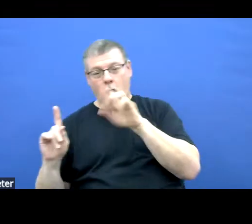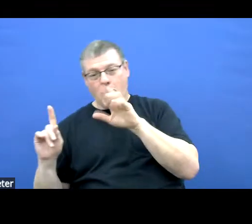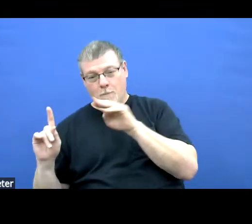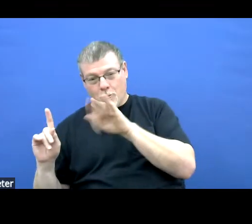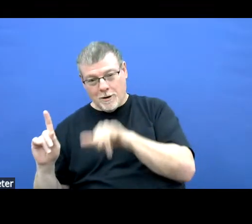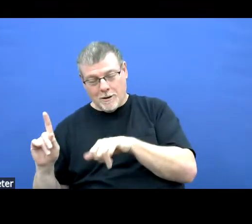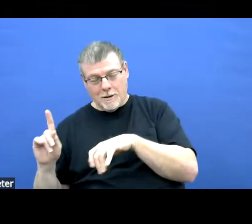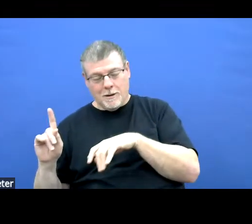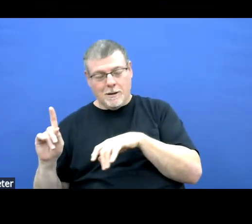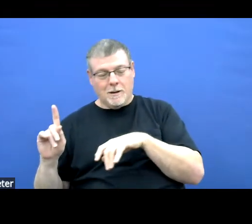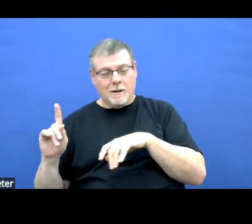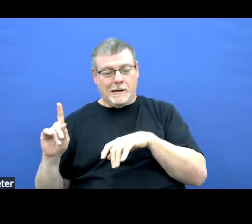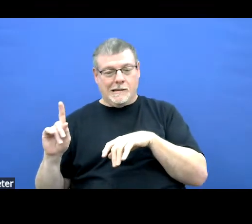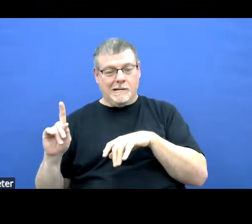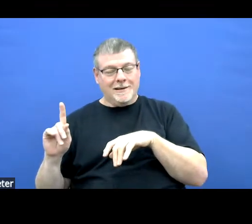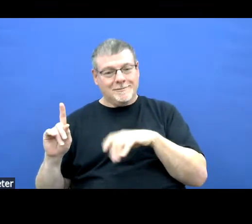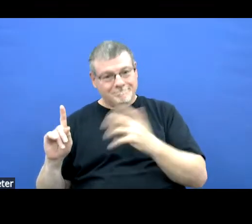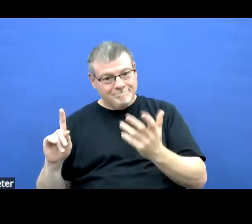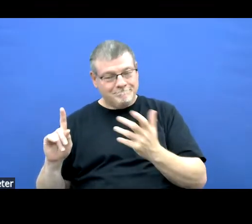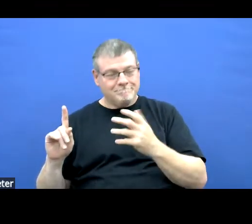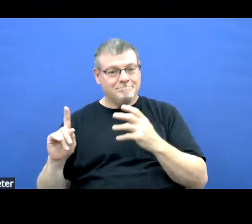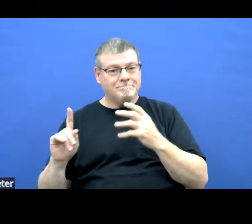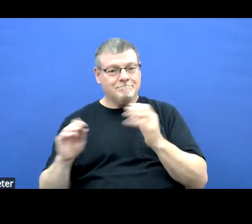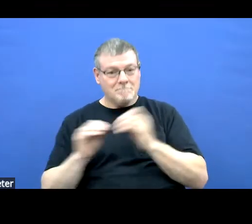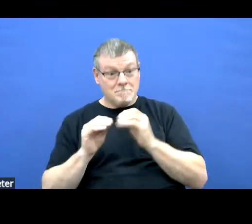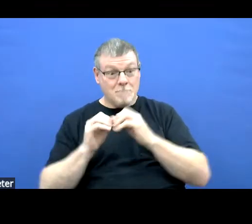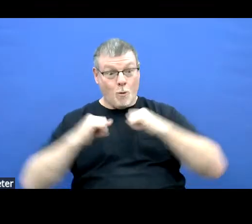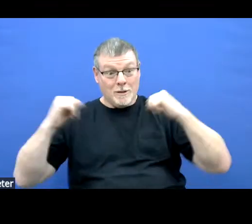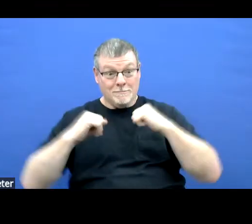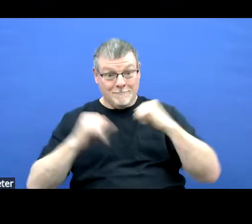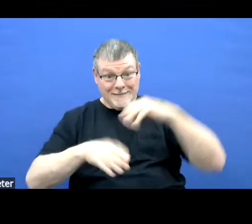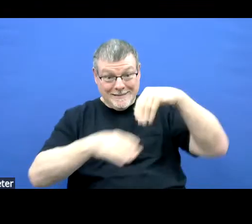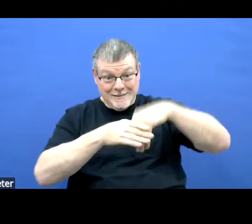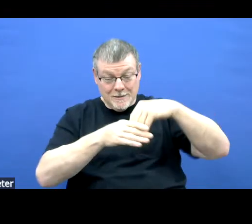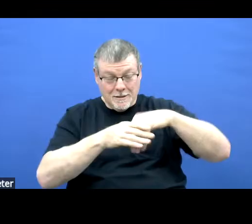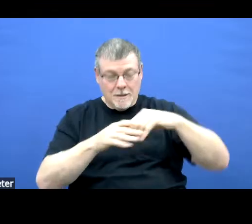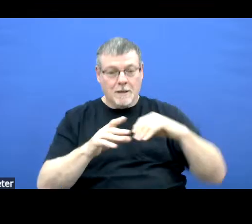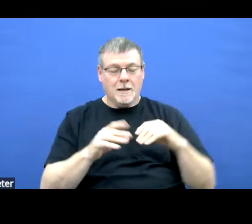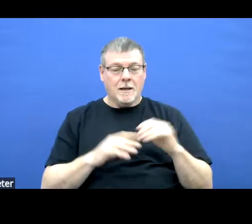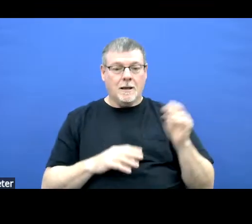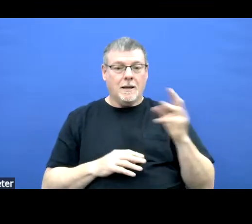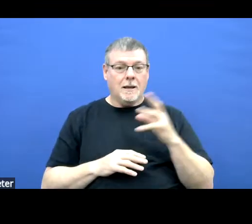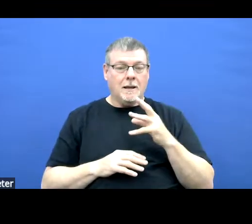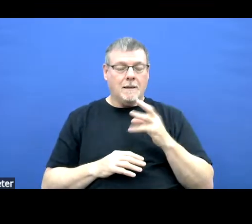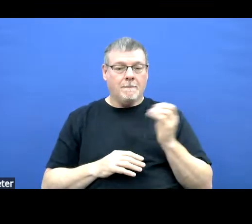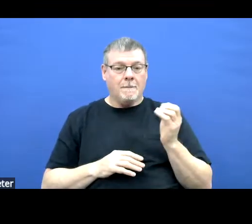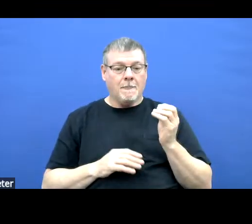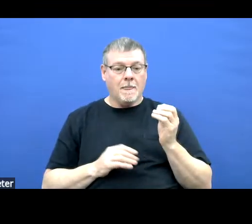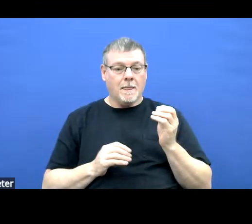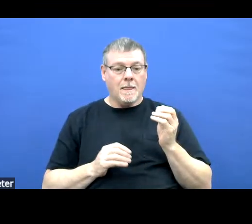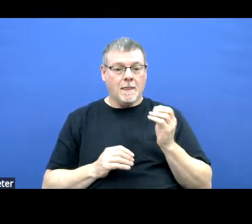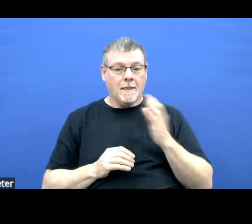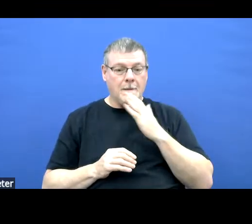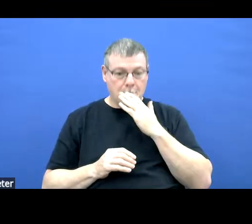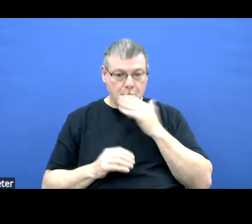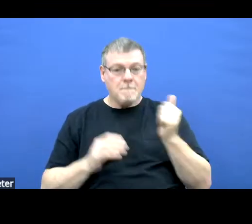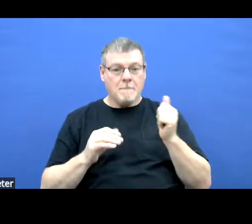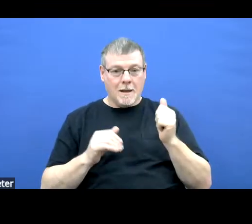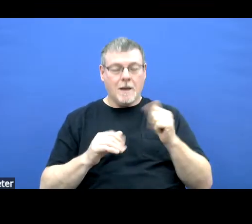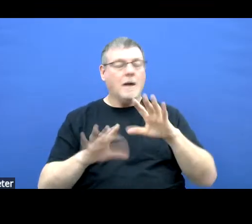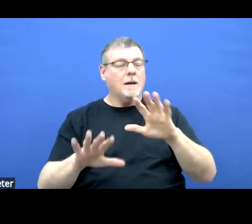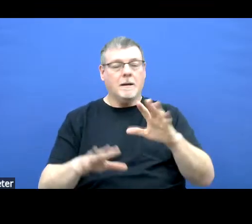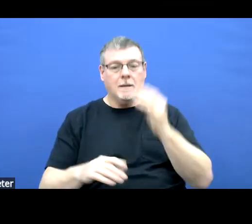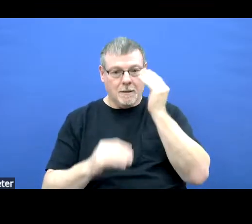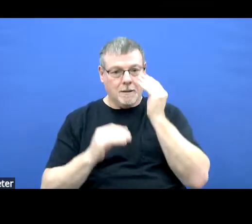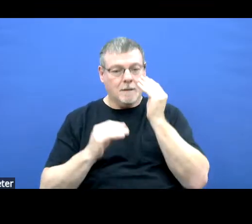it's more spacious inside, and has better exits. It has a